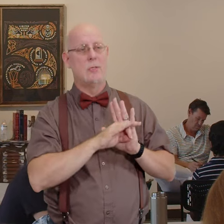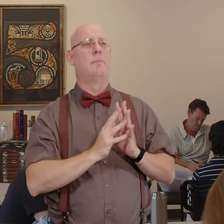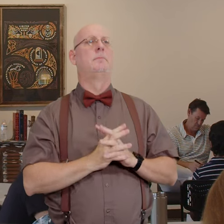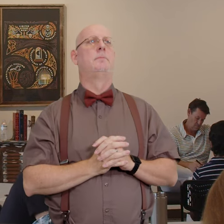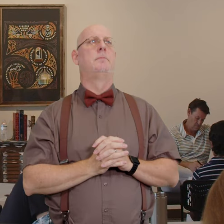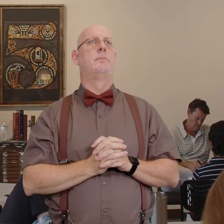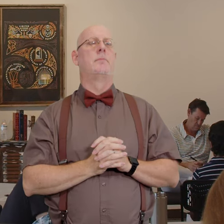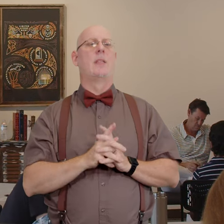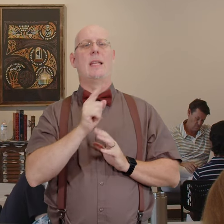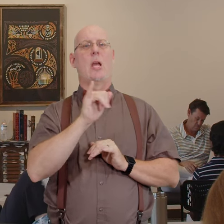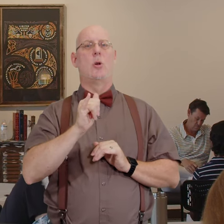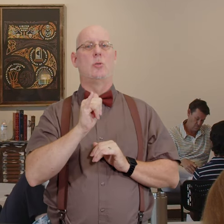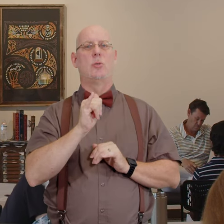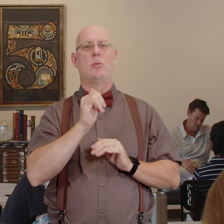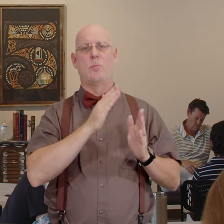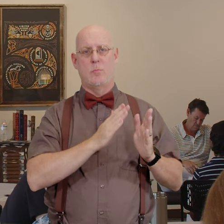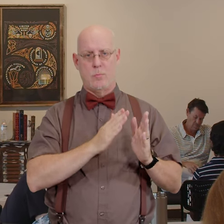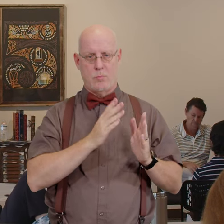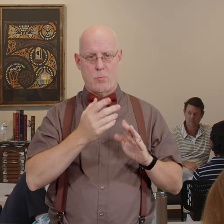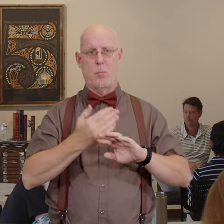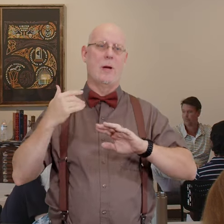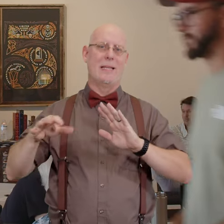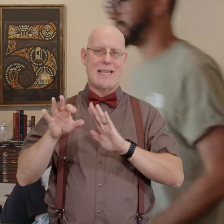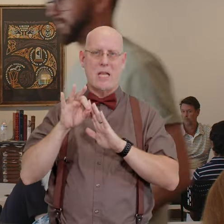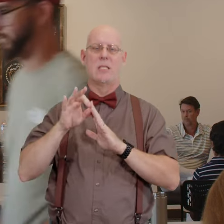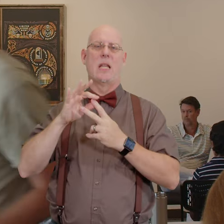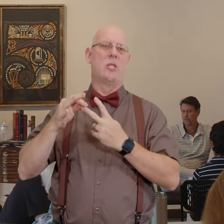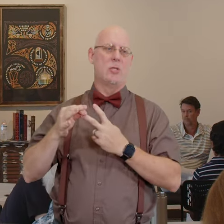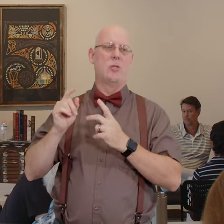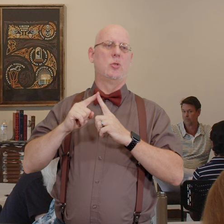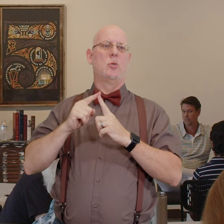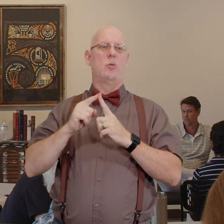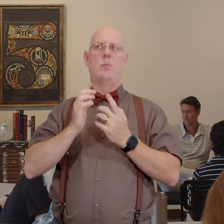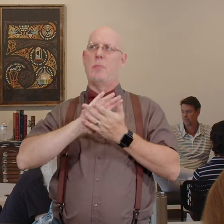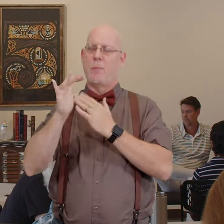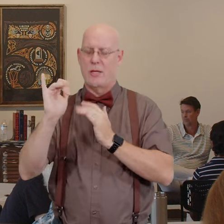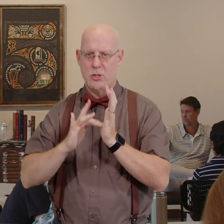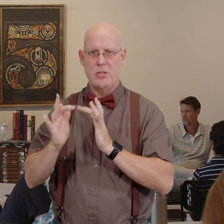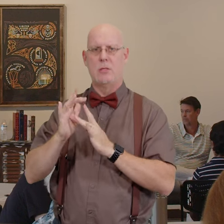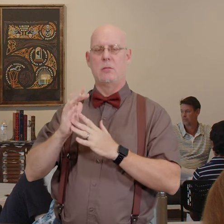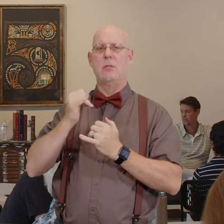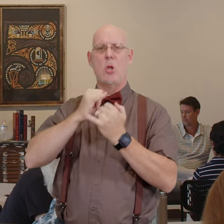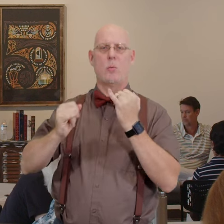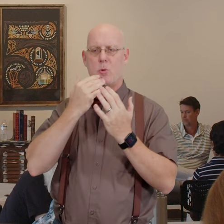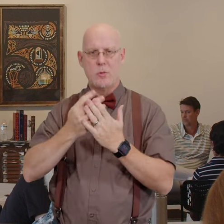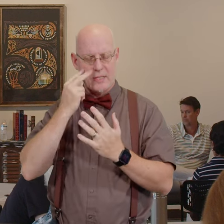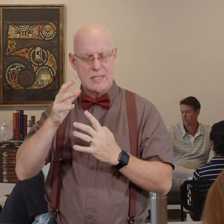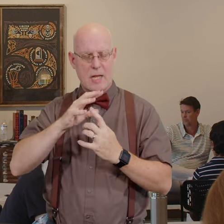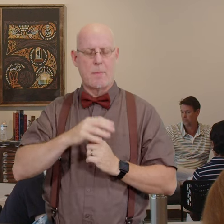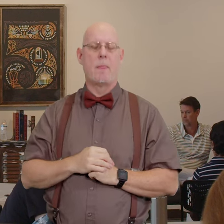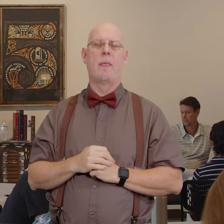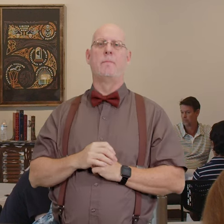him. He also predestined to be conformed to the image of his son, to become like Jesus. There's the ultimate good that we see